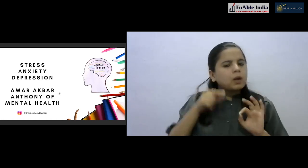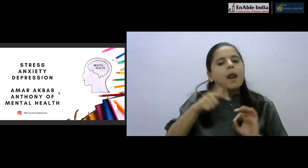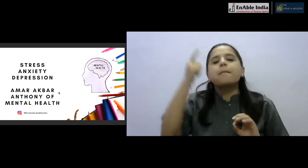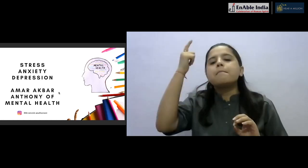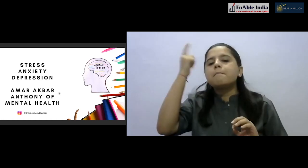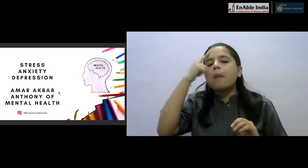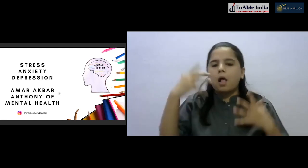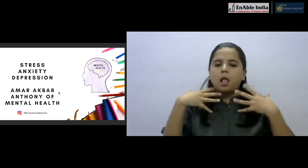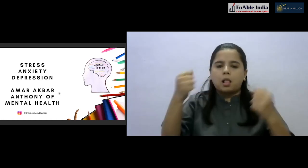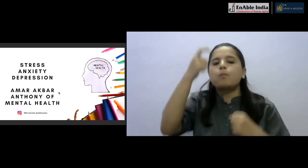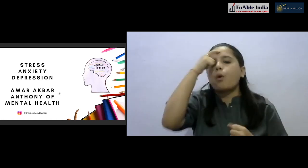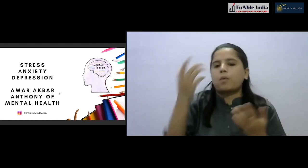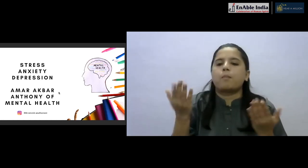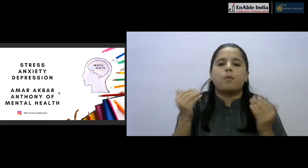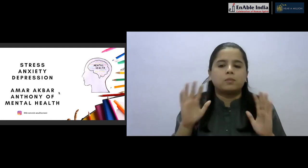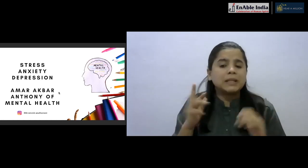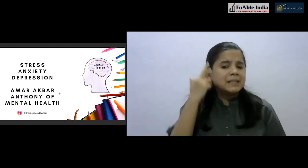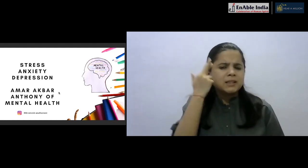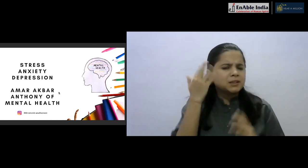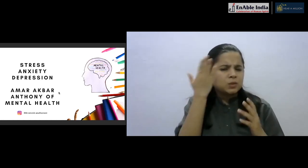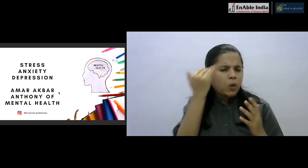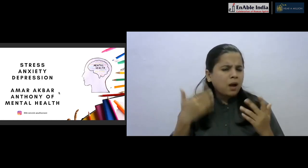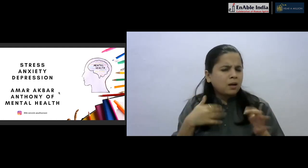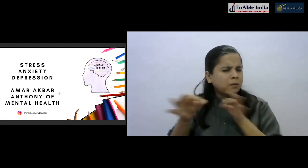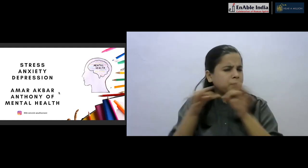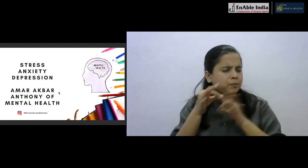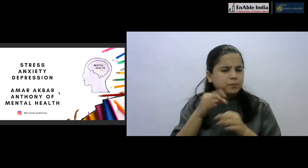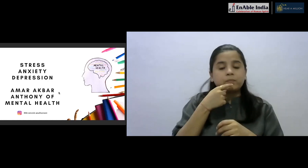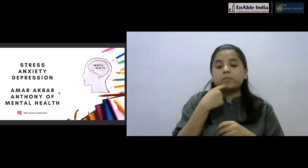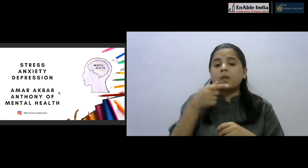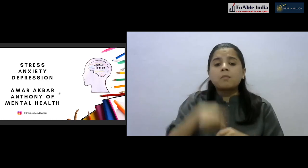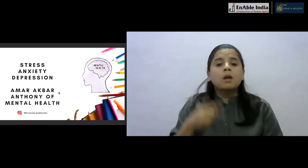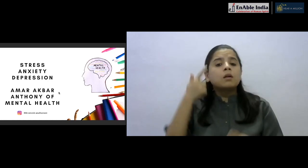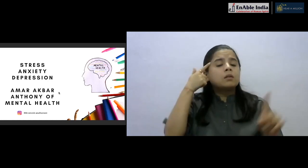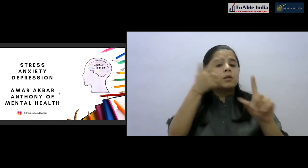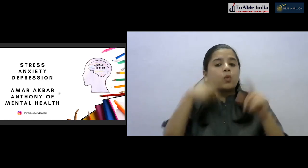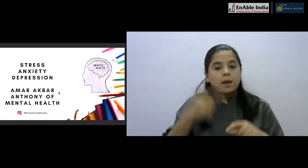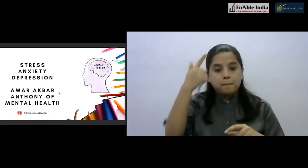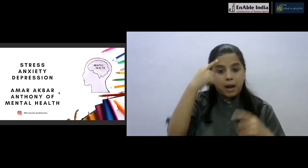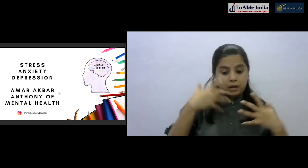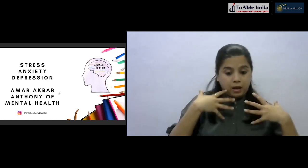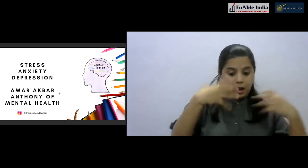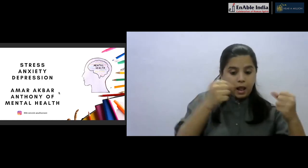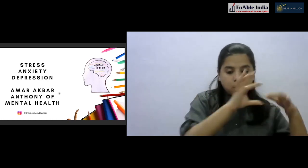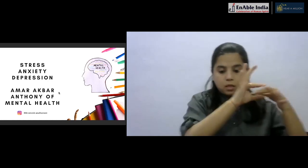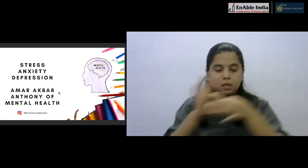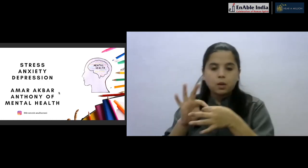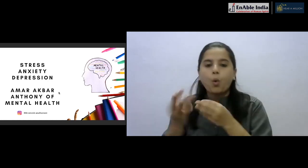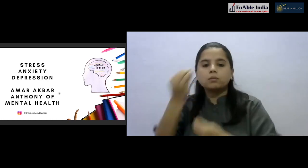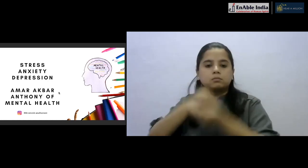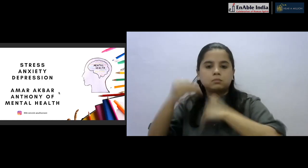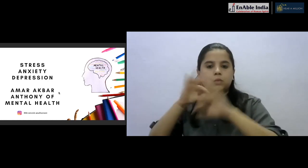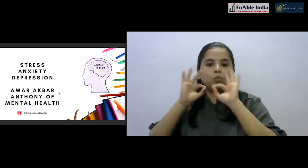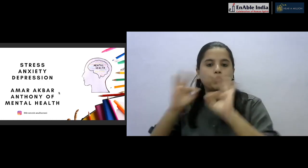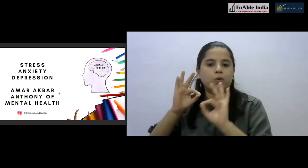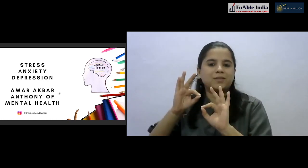health issues. Now, the reason why I'm talking about that is because my forte is combining mental health with nutrition, and I'm talking about it not